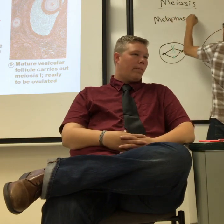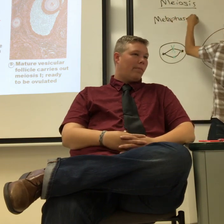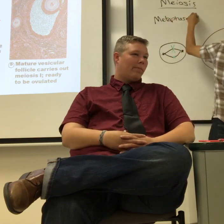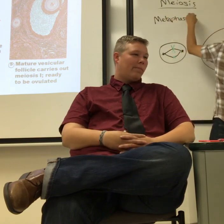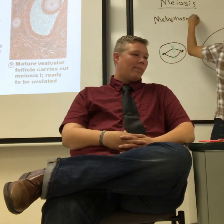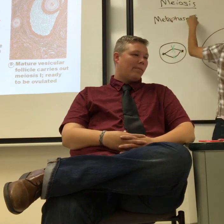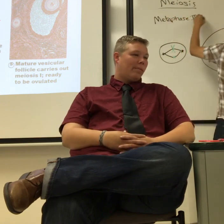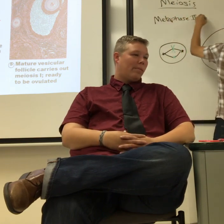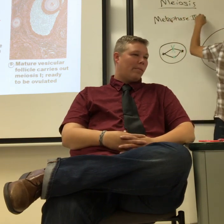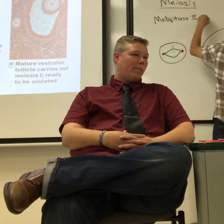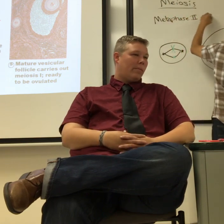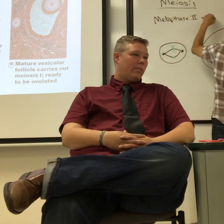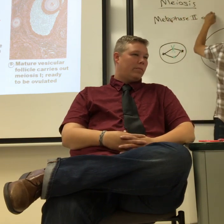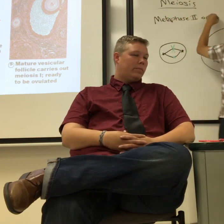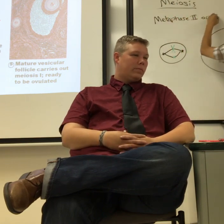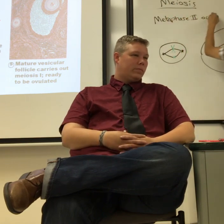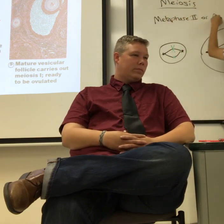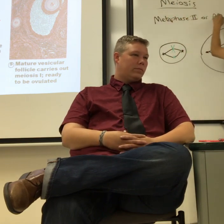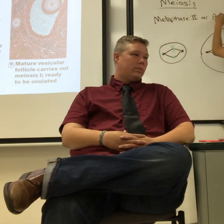Metaphase 2 or